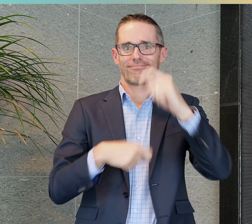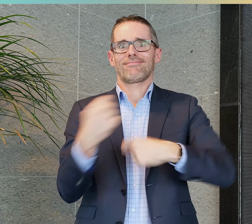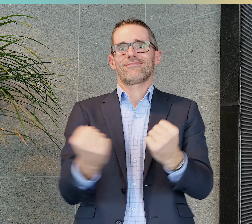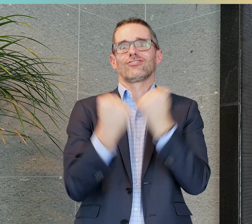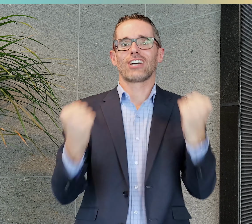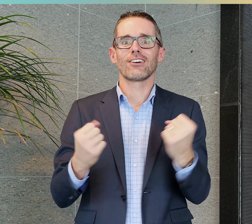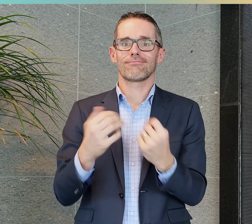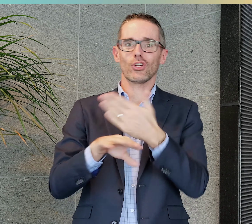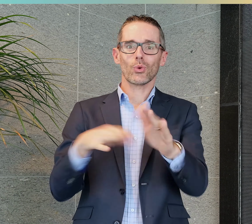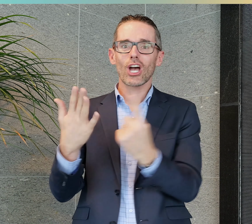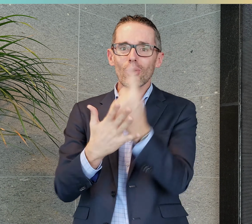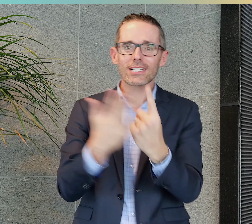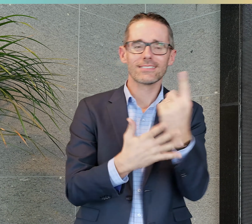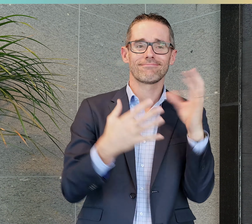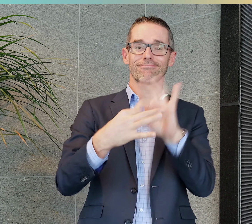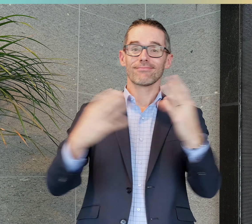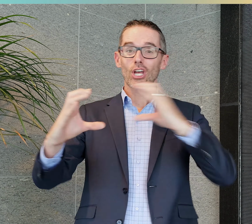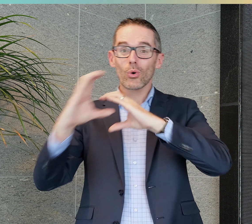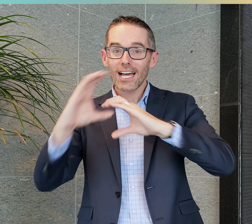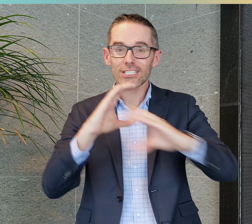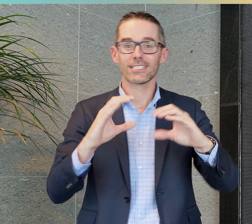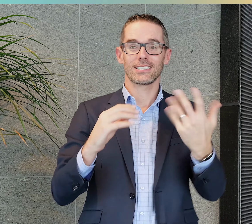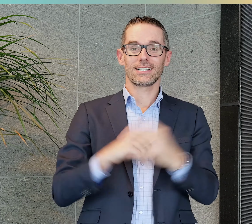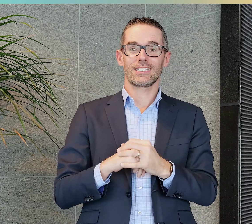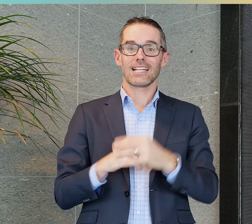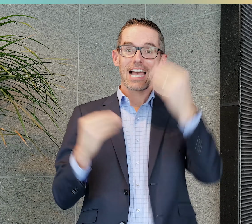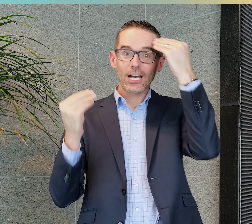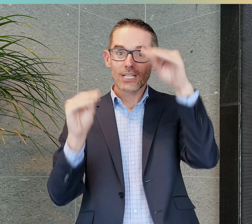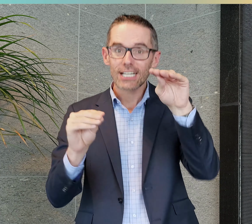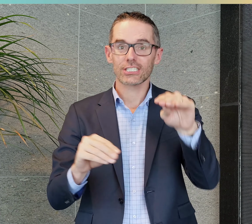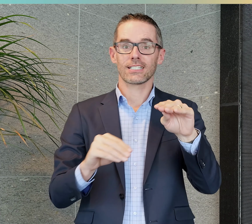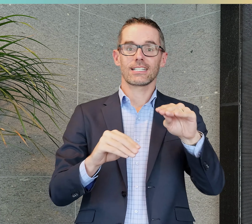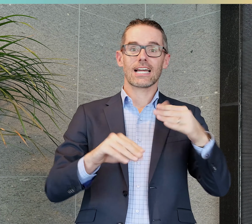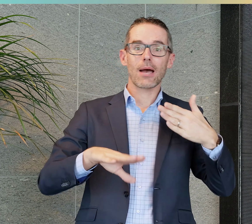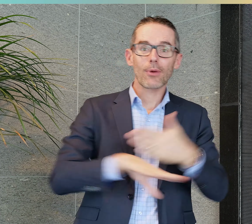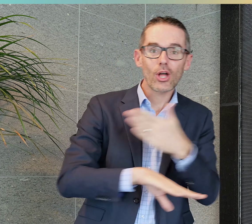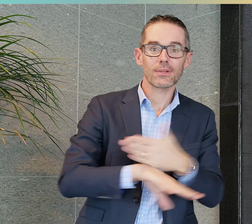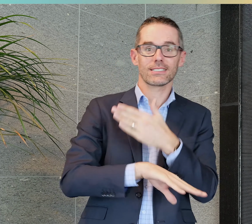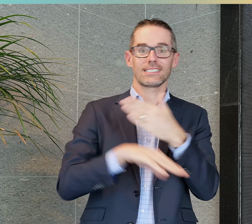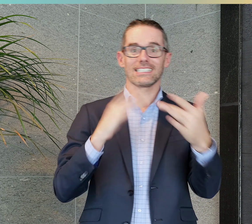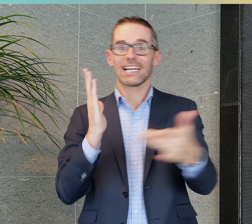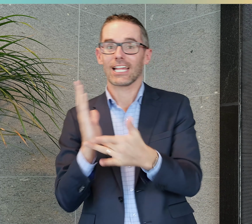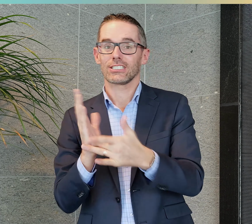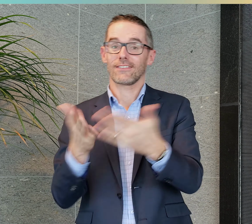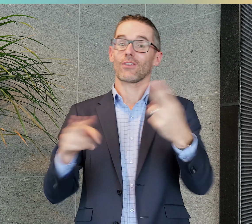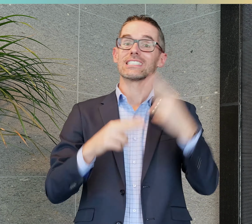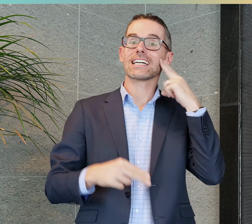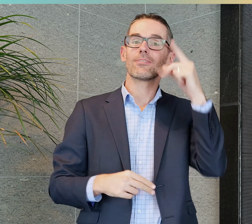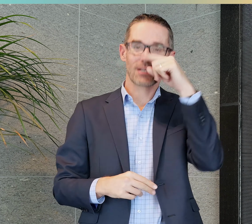Coming together, this makes us stronger to create new opportunities around communication, education, employment and